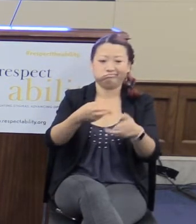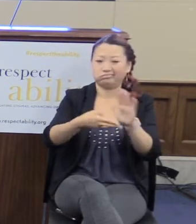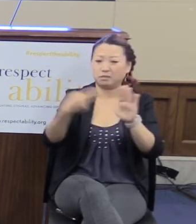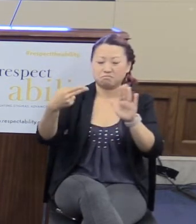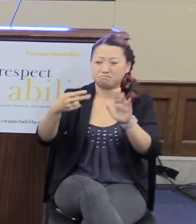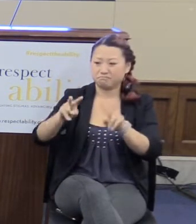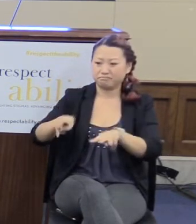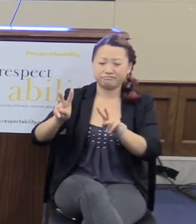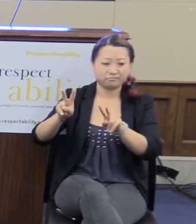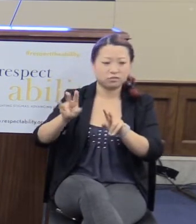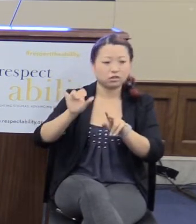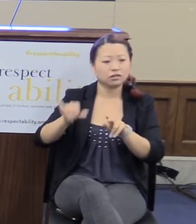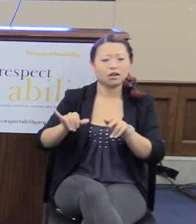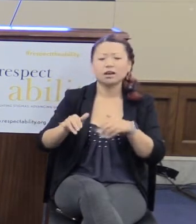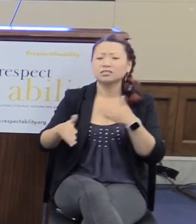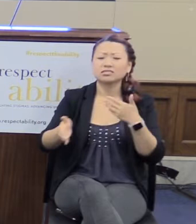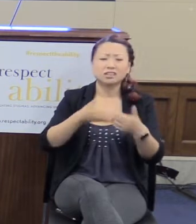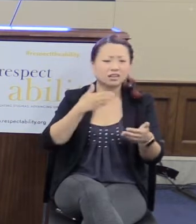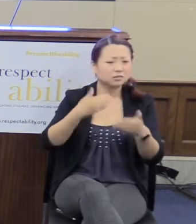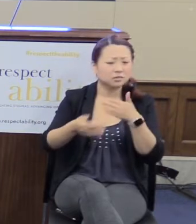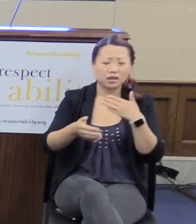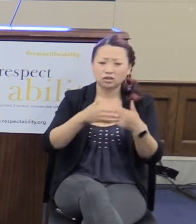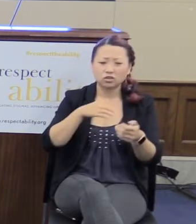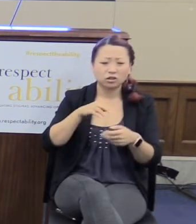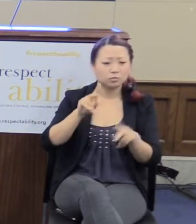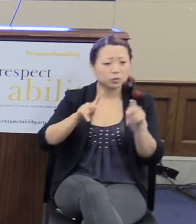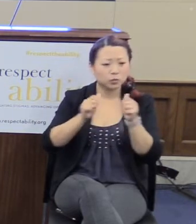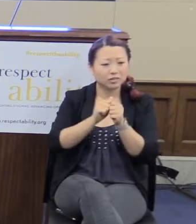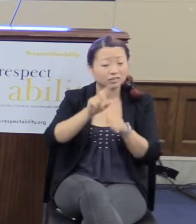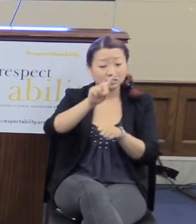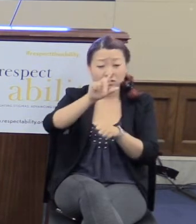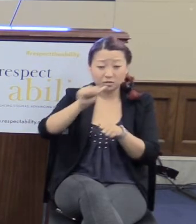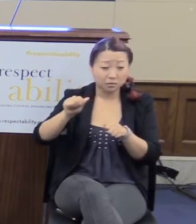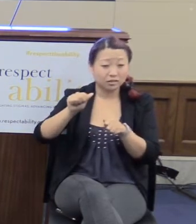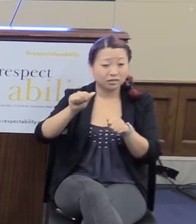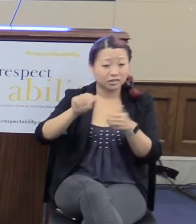how much the people with disability community